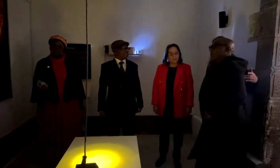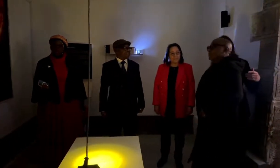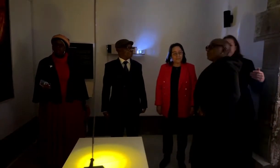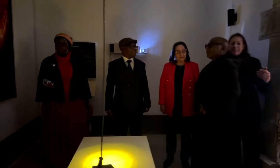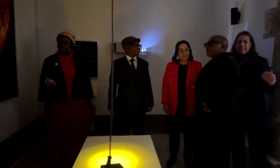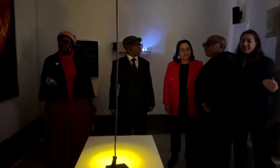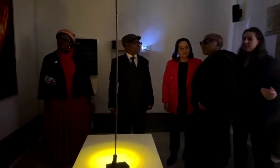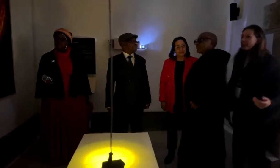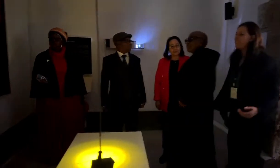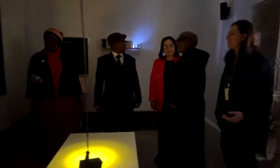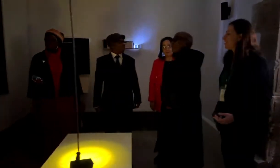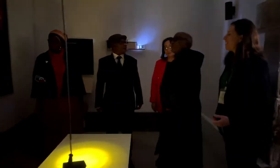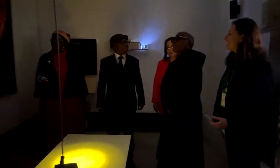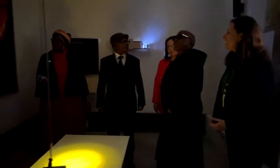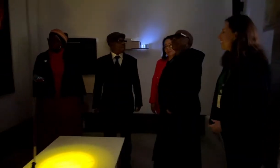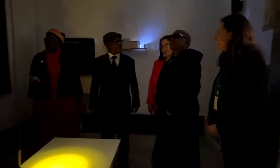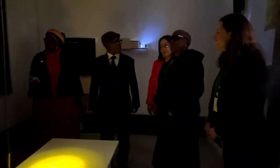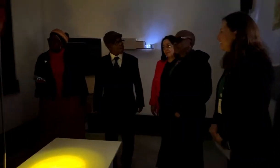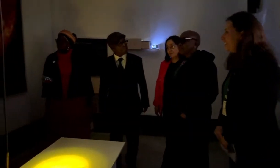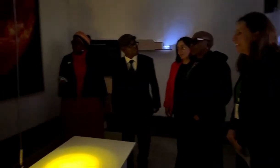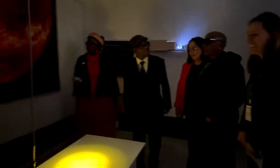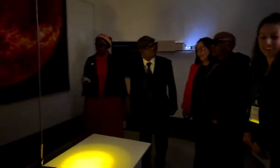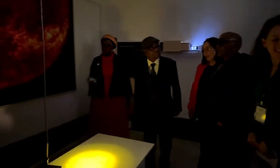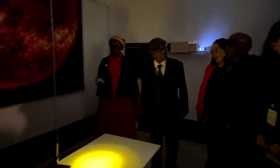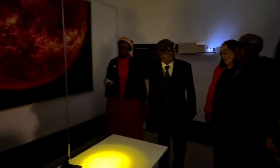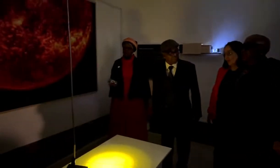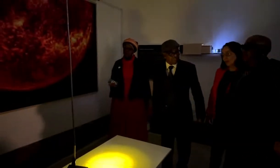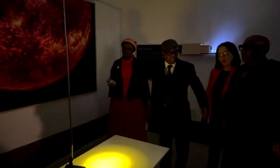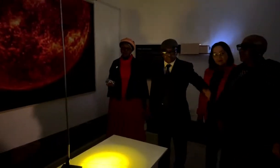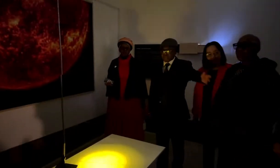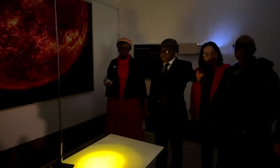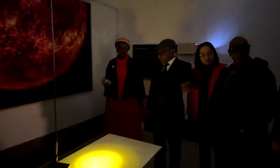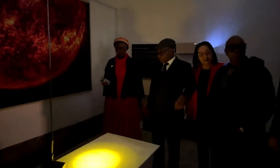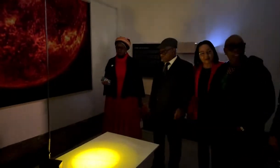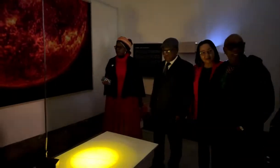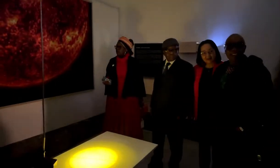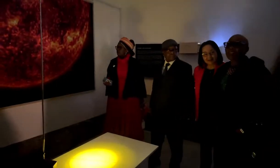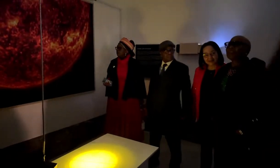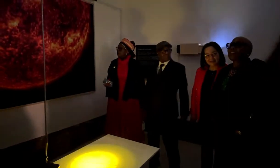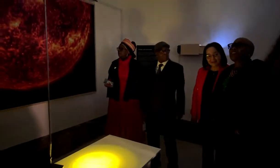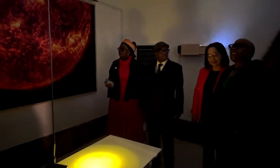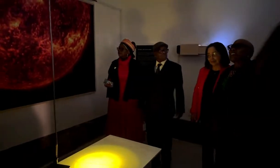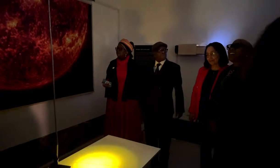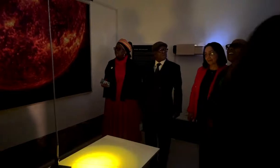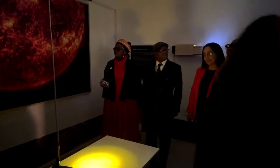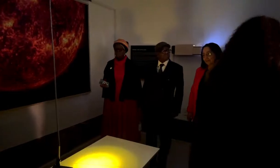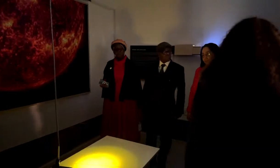This is Nzimande. He's one of our students here this year. Sorry.